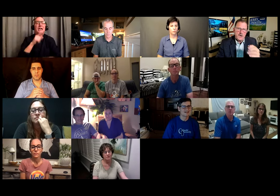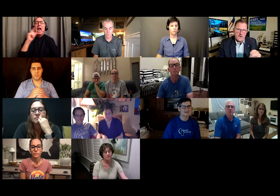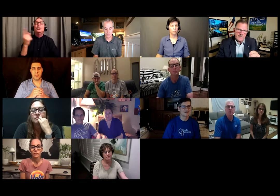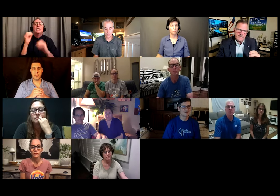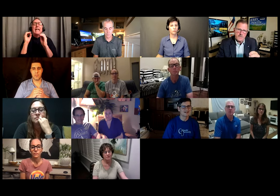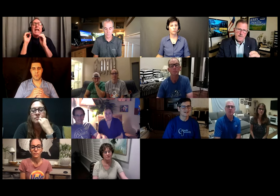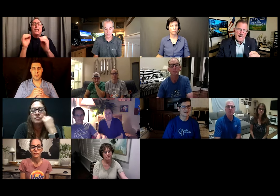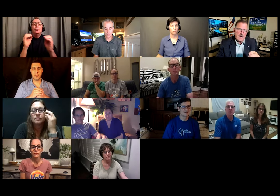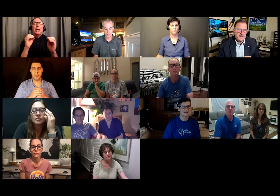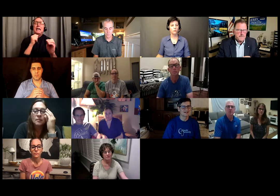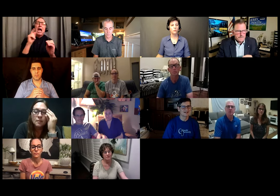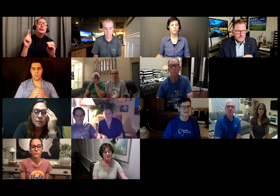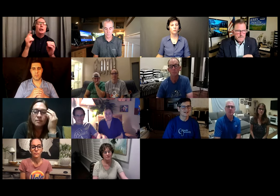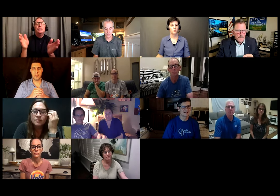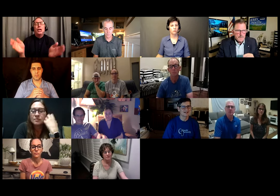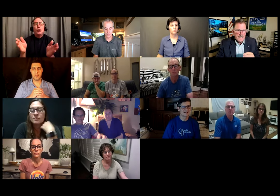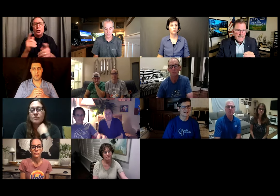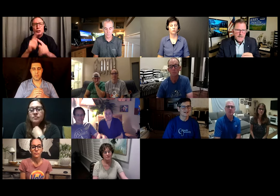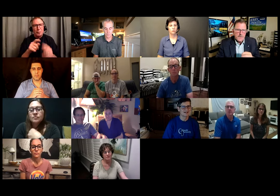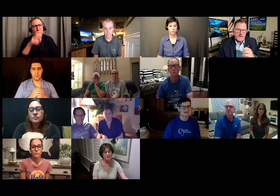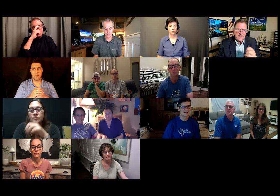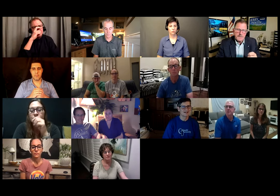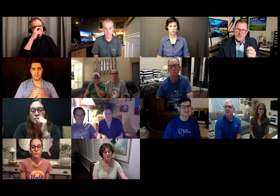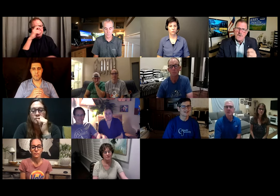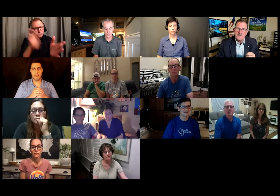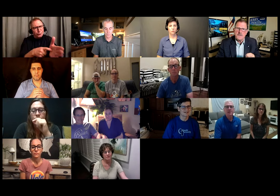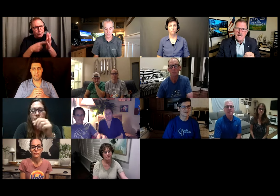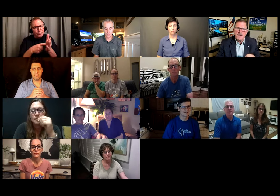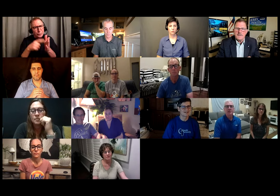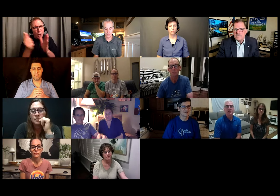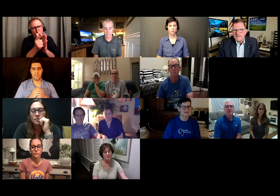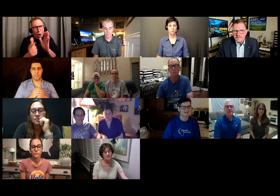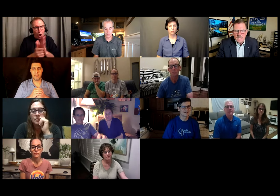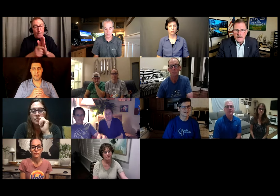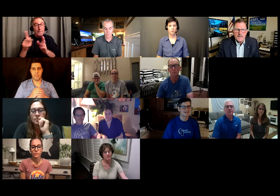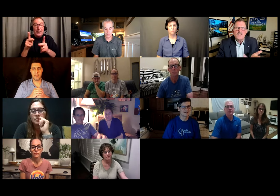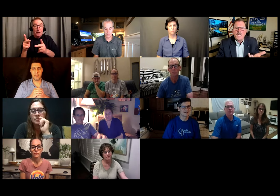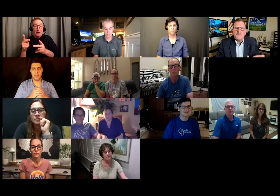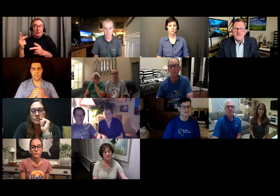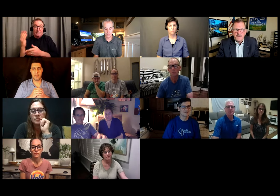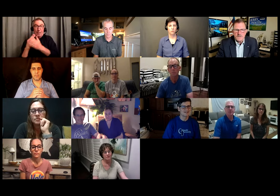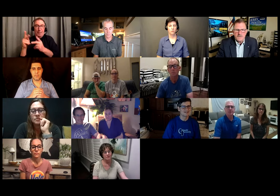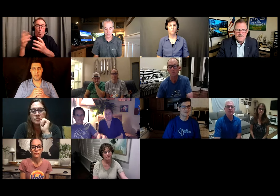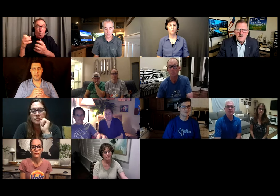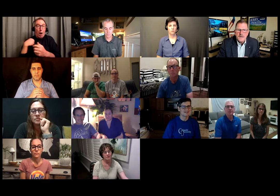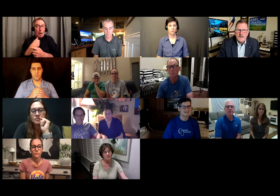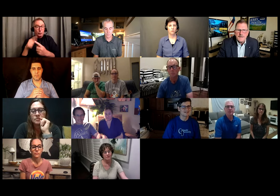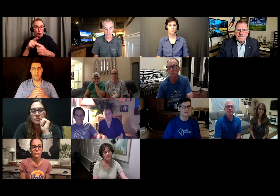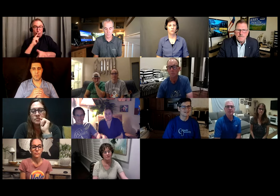and encourage us to wear a mask, but we have people who want us to make it a citable offense.